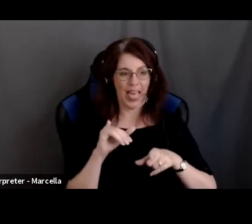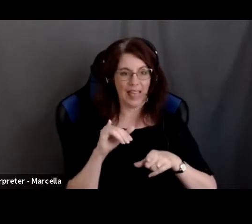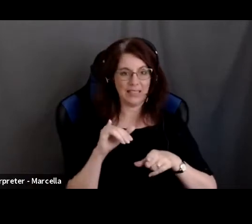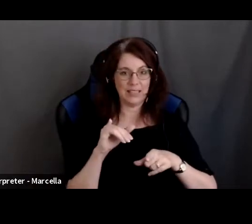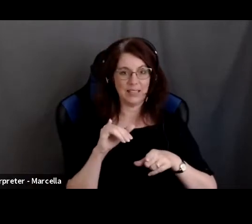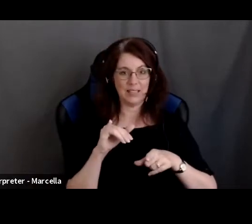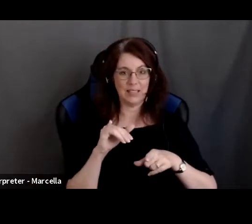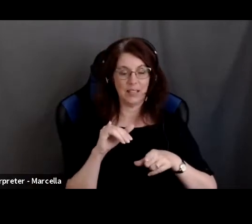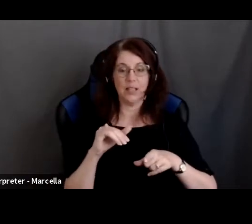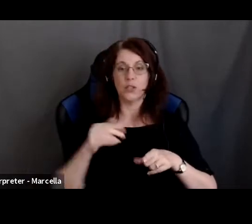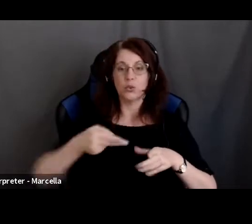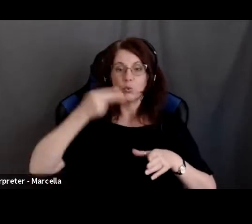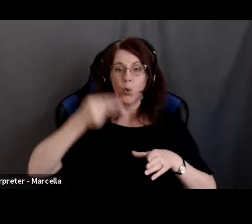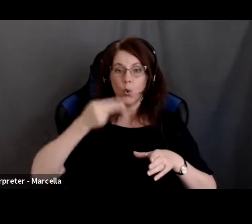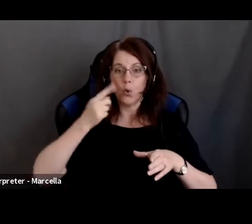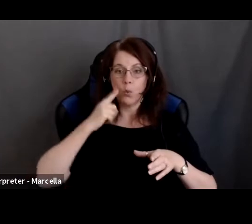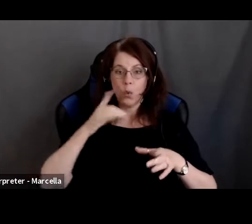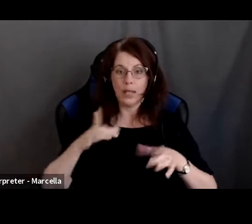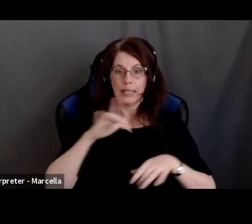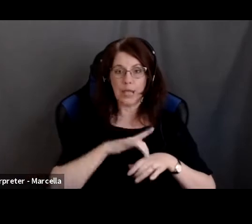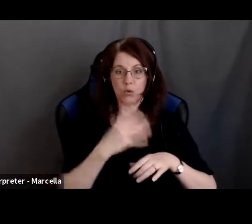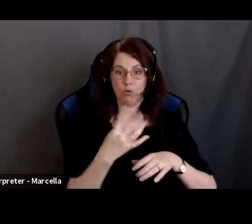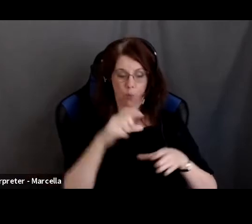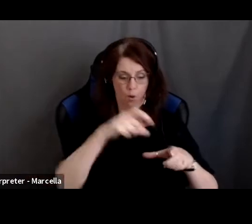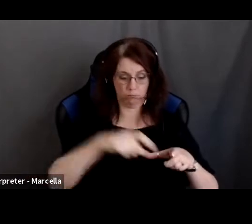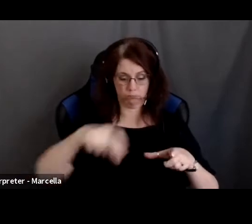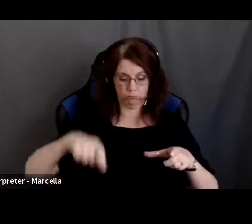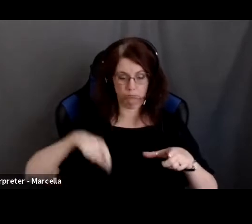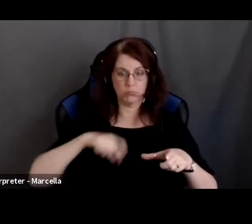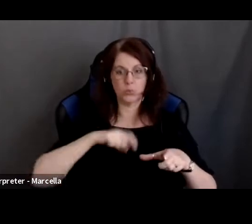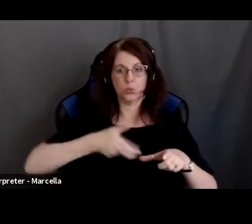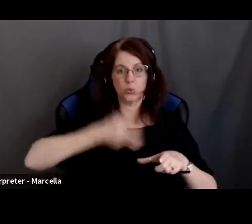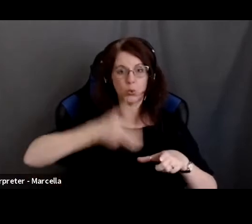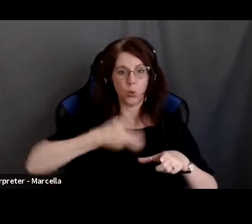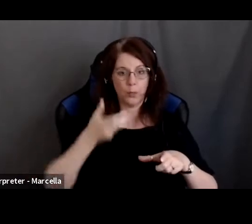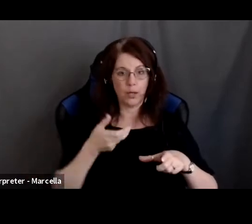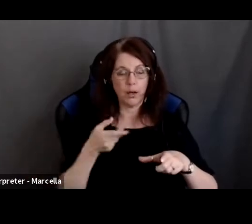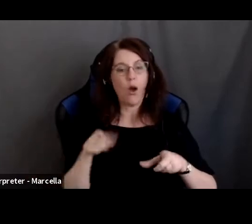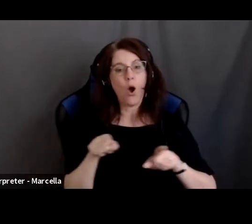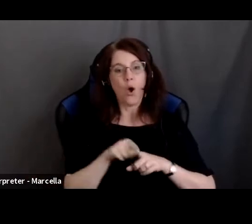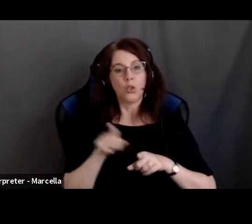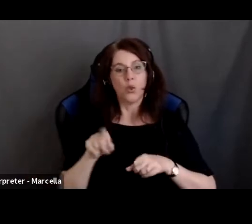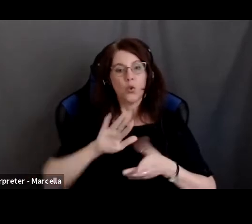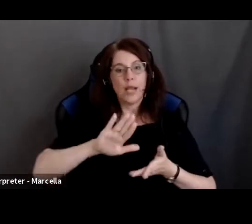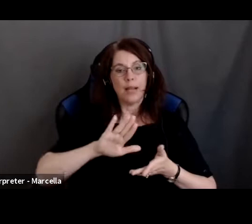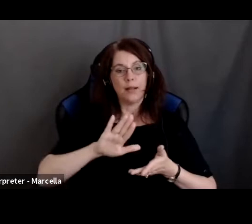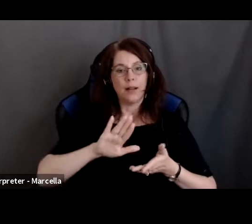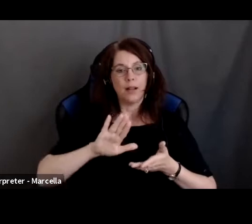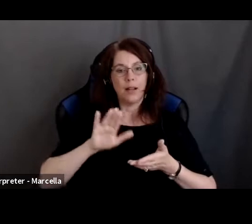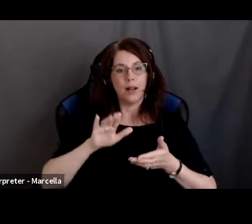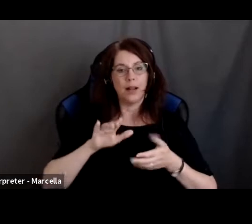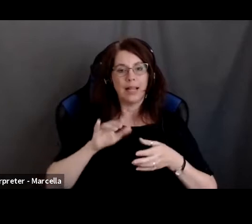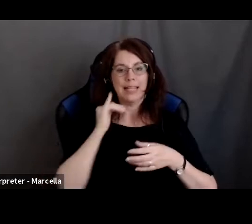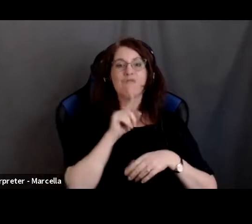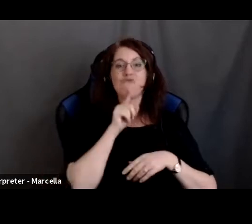4 positions on that plate to scoop up the item. The neat thing is you can also wipe food off the spoon. So, if